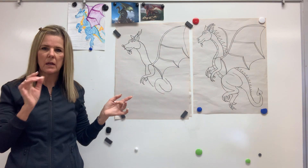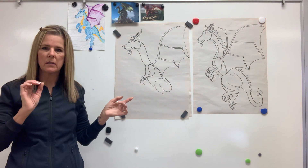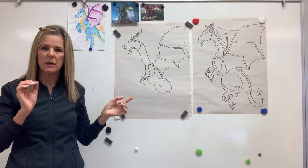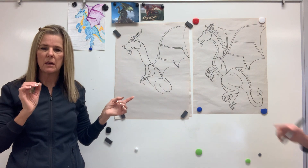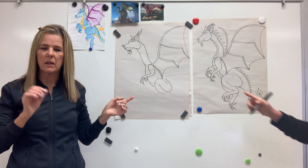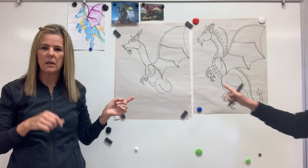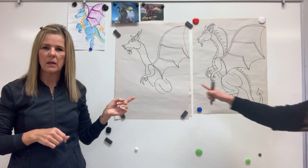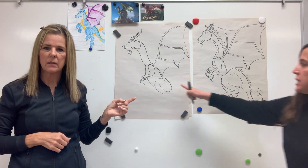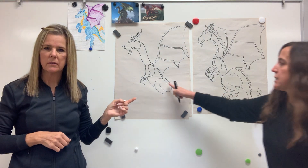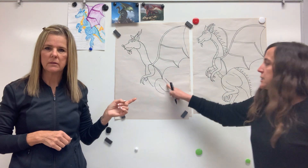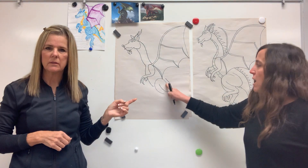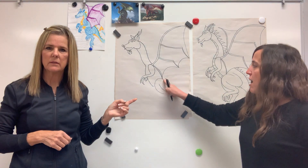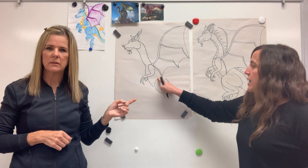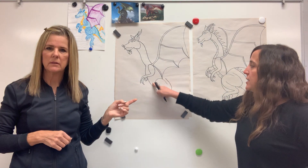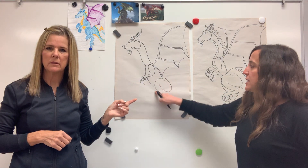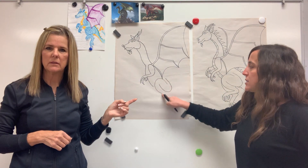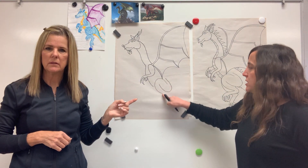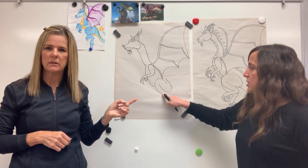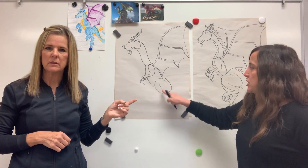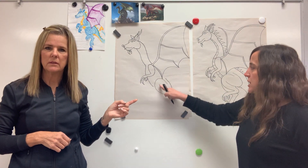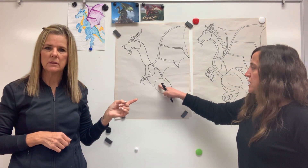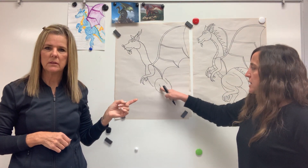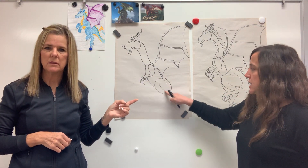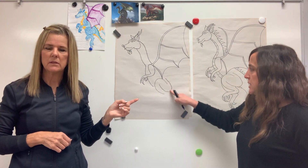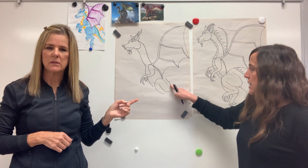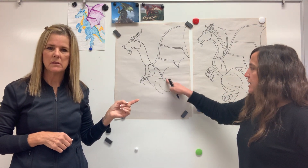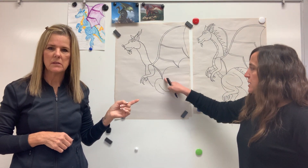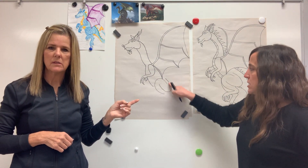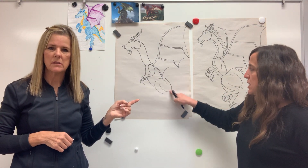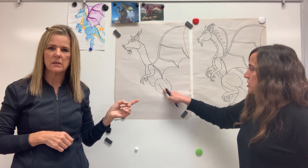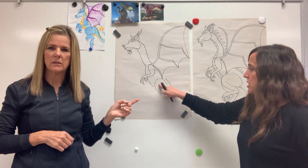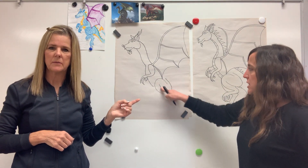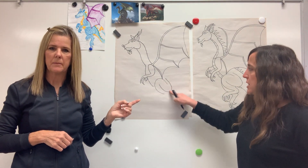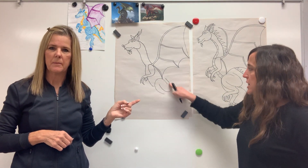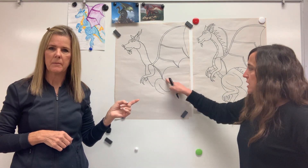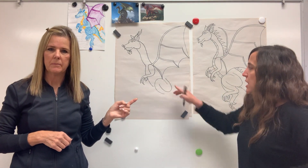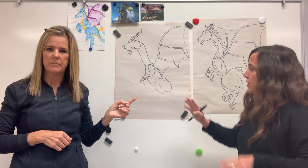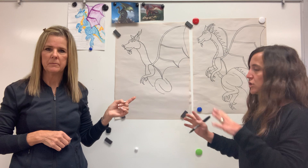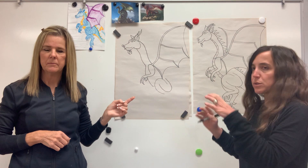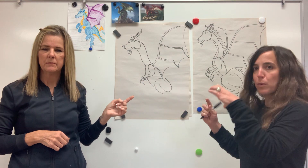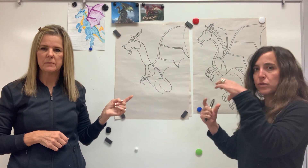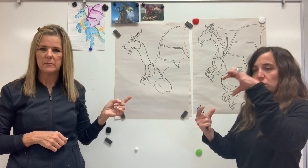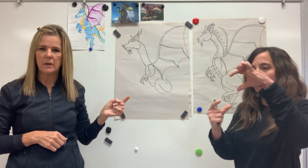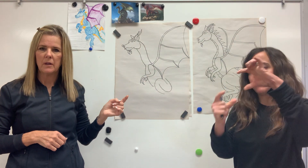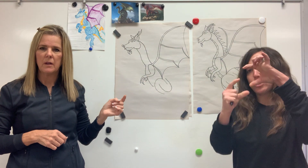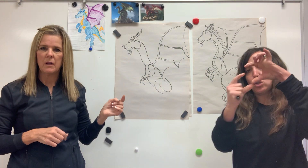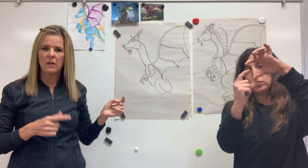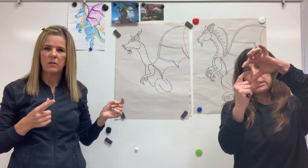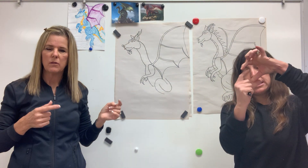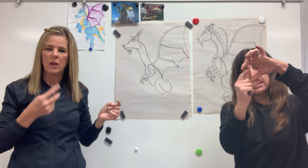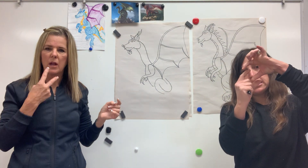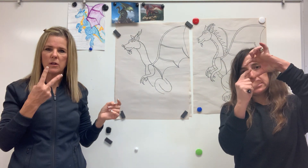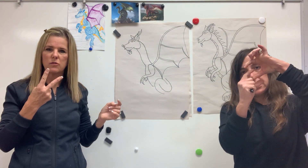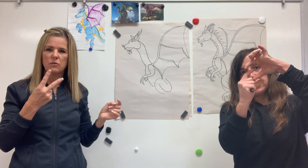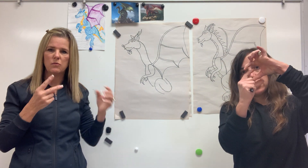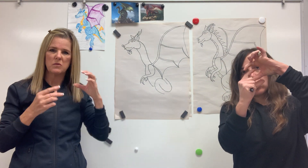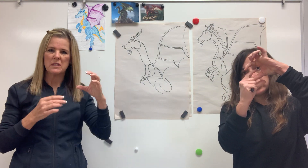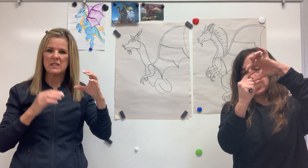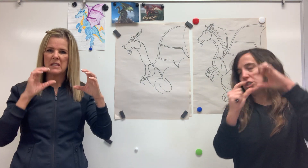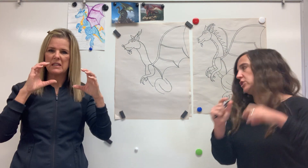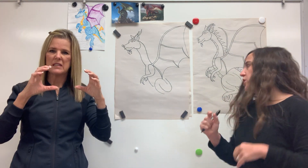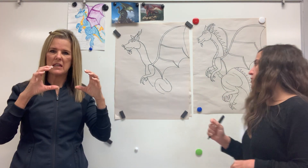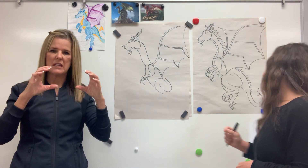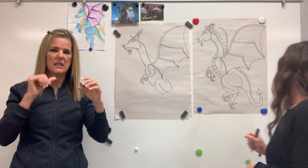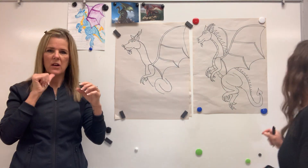anything. So this line is not touching anything. This line is not touching anything. They're just both, they're kind of two C's that